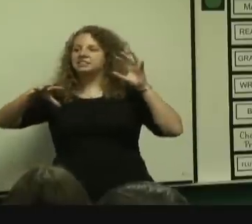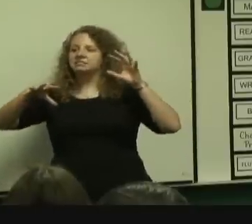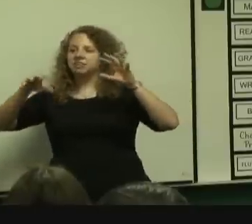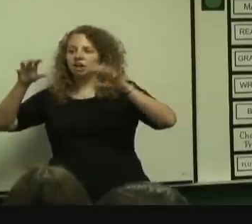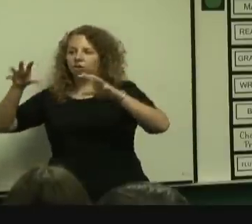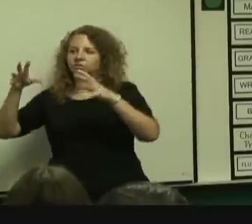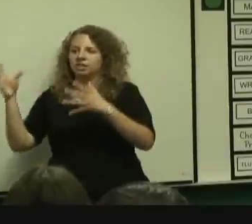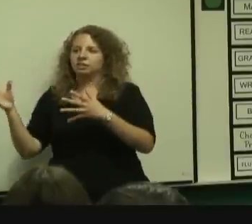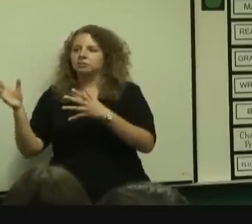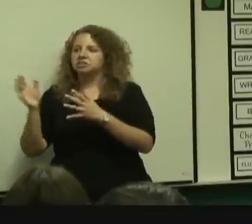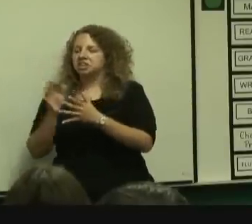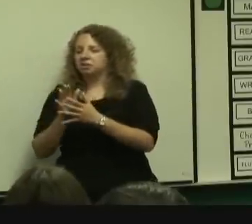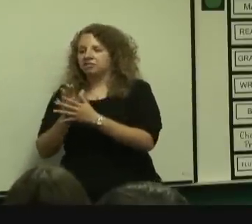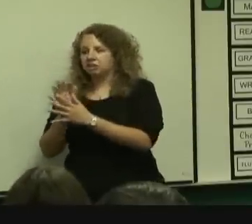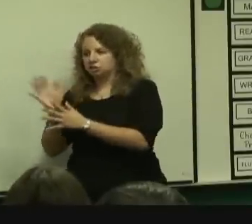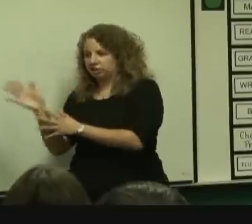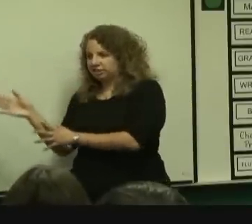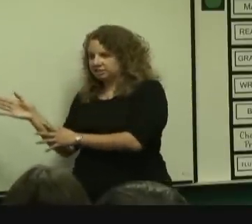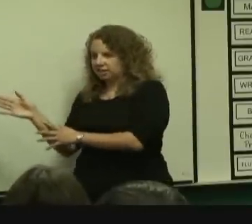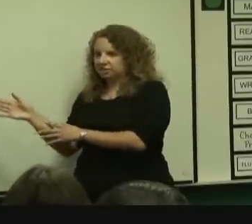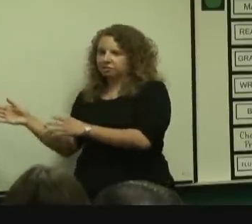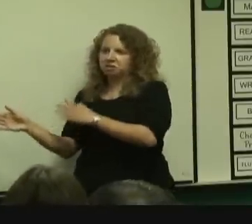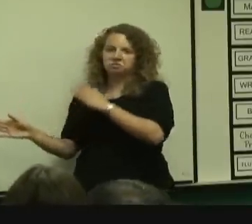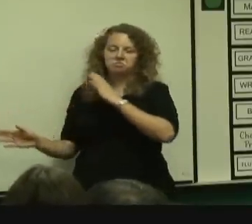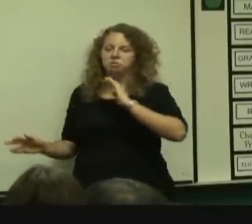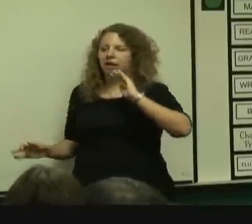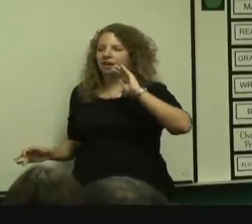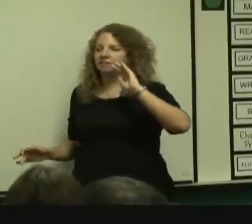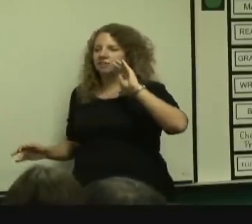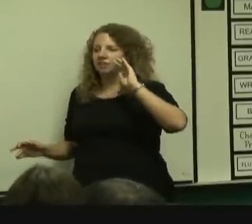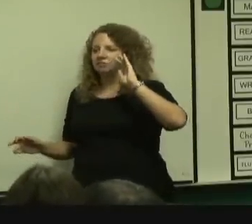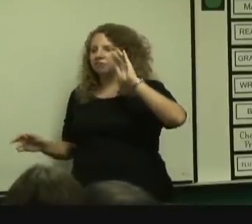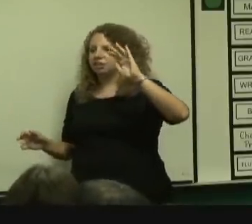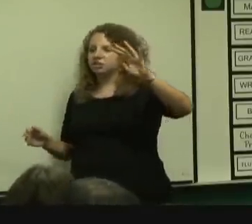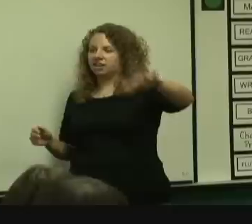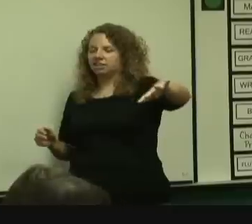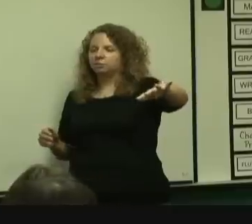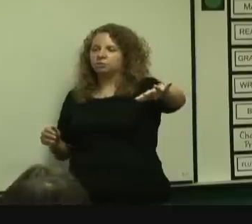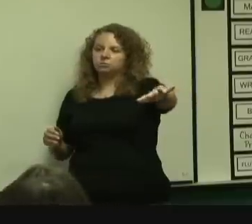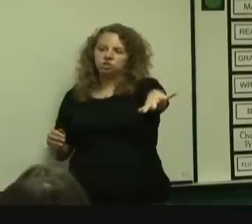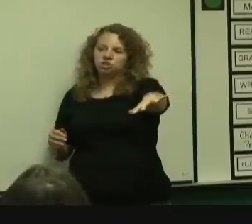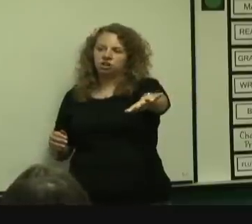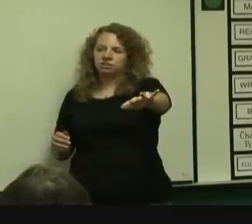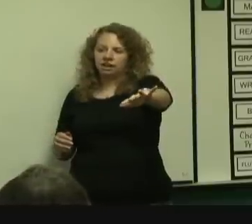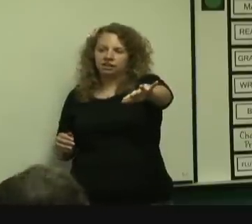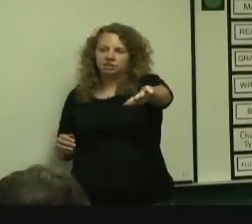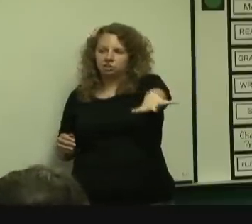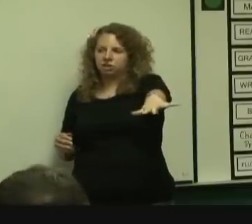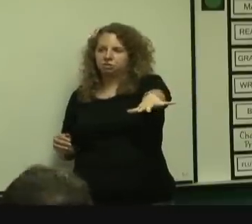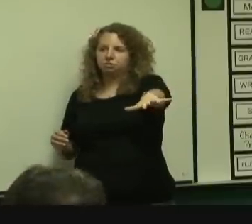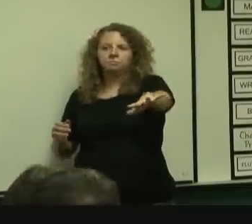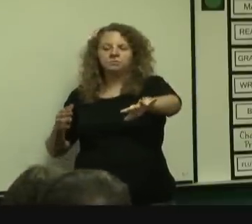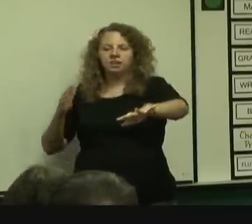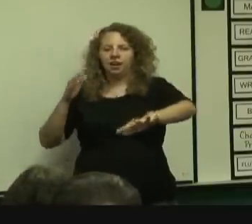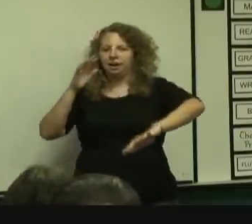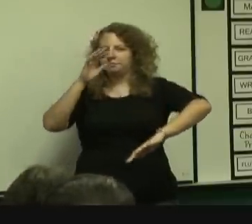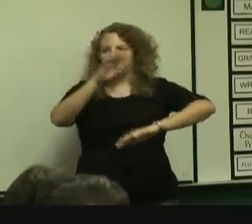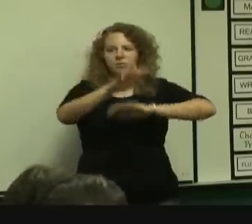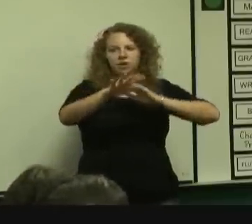their own sign language, like you have Australian Sign Language, you have French Sign Language which is called LSQ, you